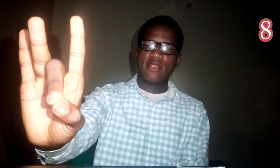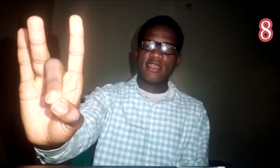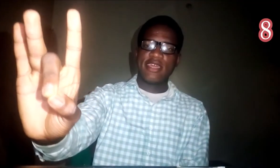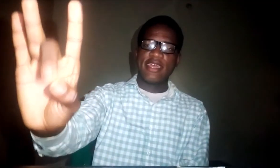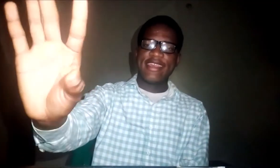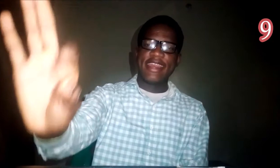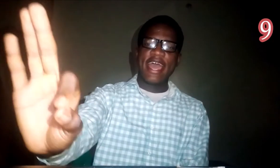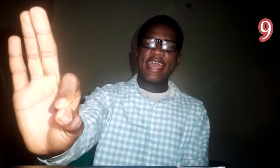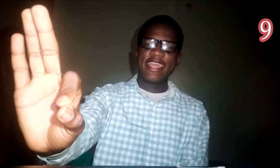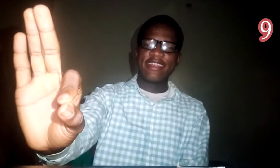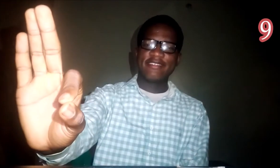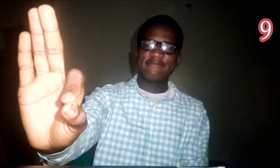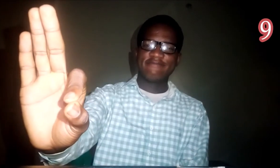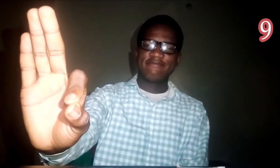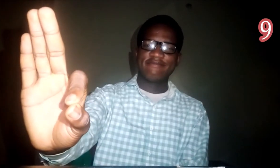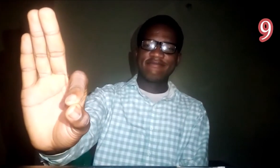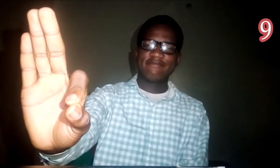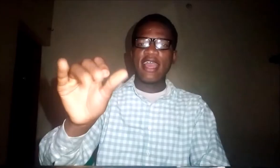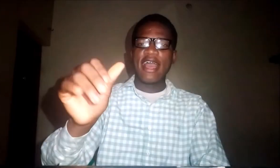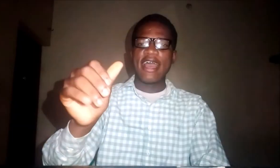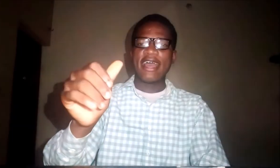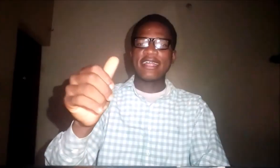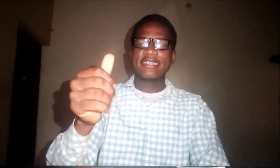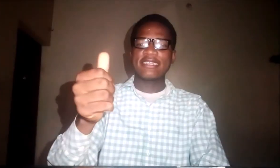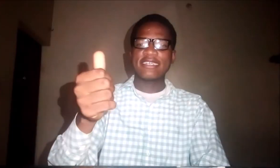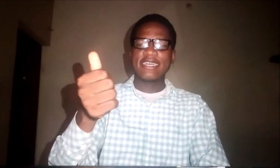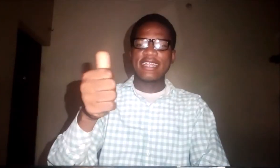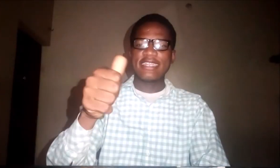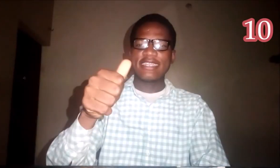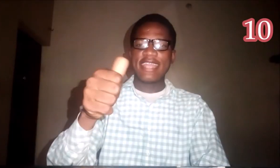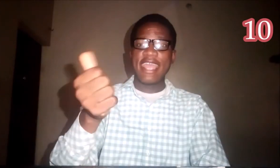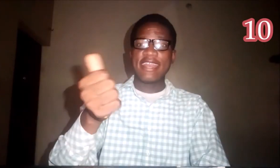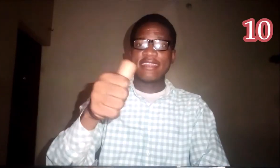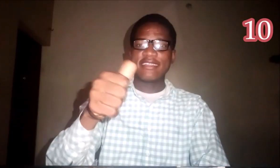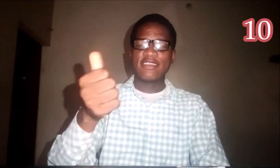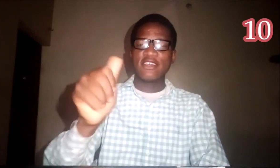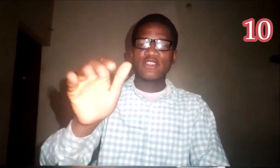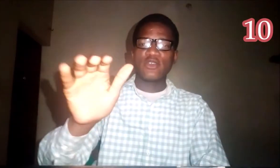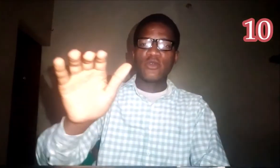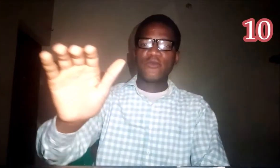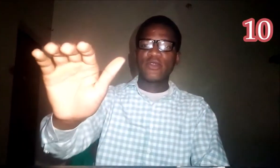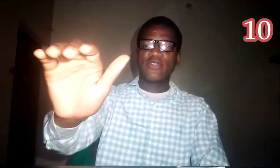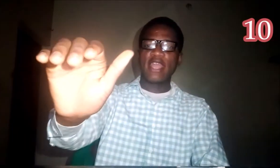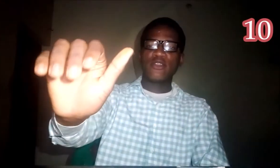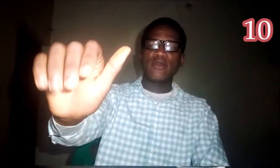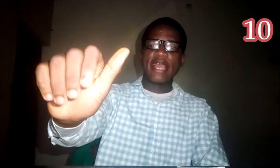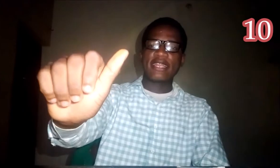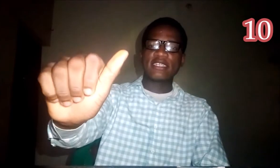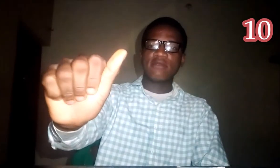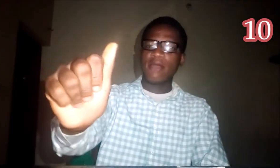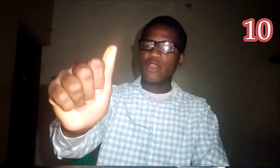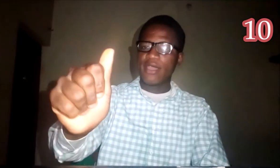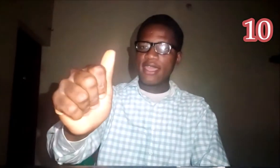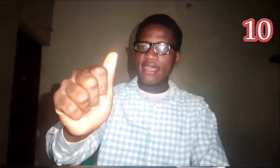Nine. And ten. Ten. So, for ten. You do it like this. Remember your A.